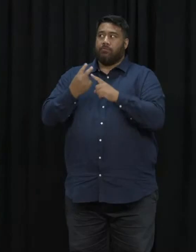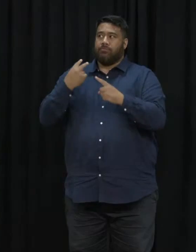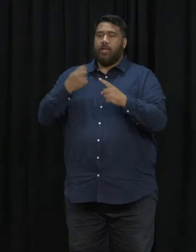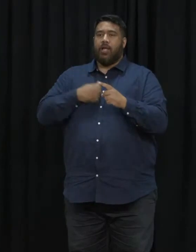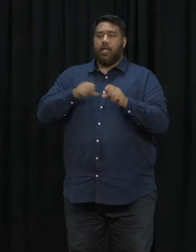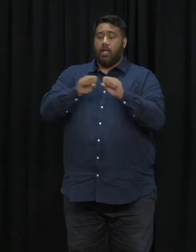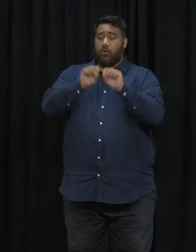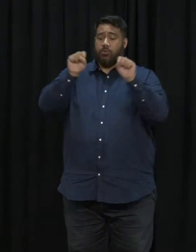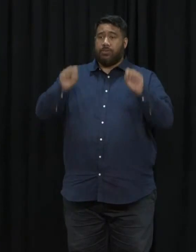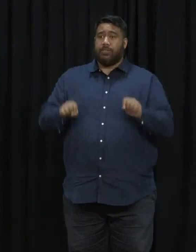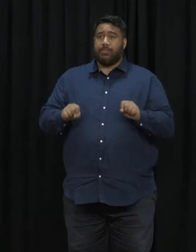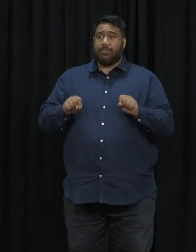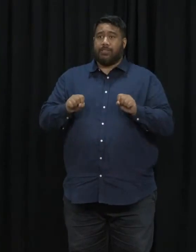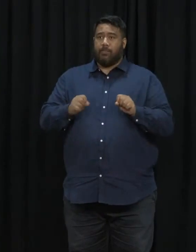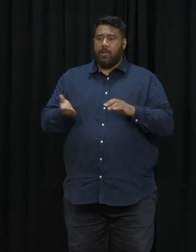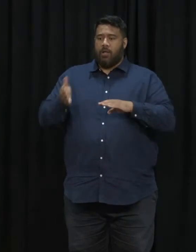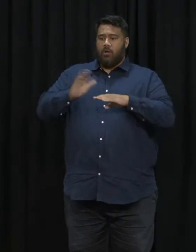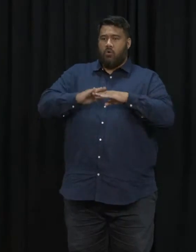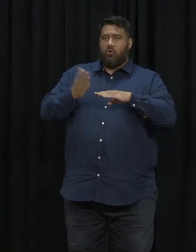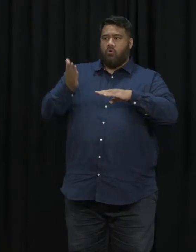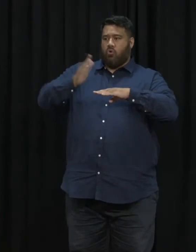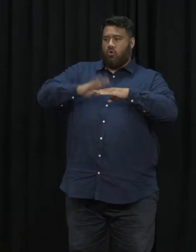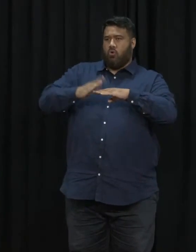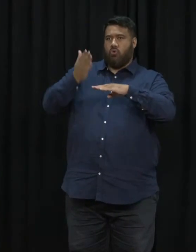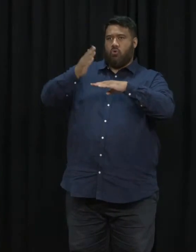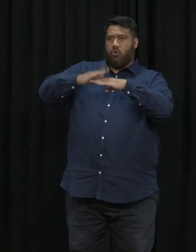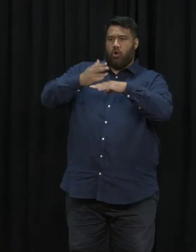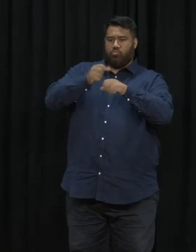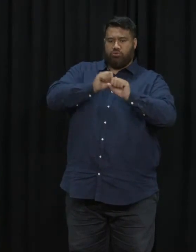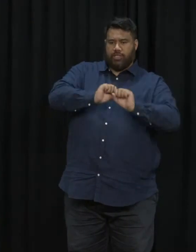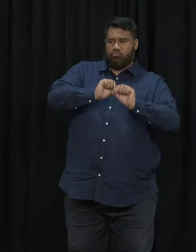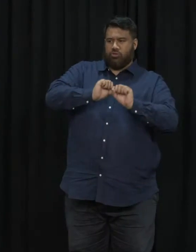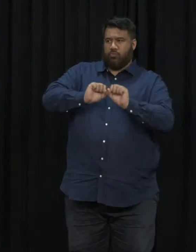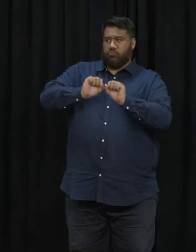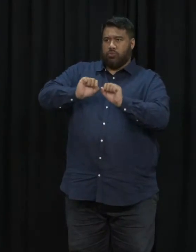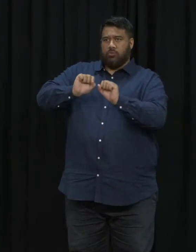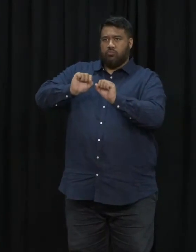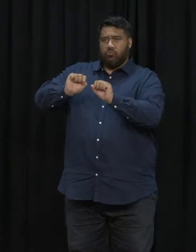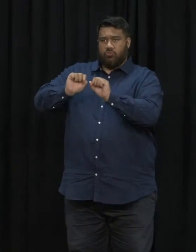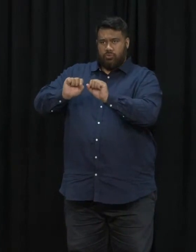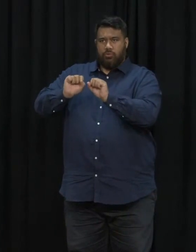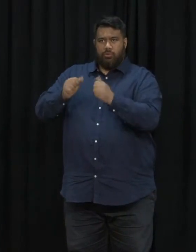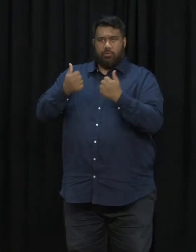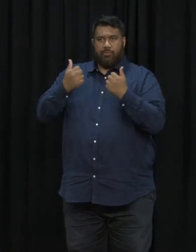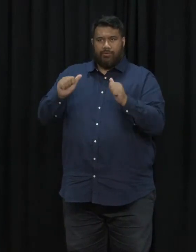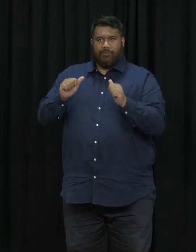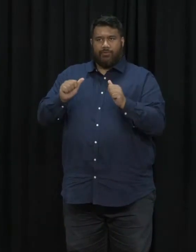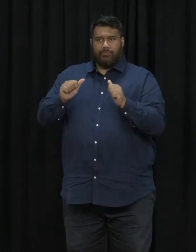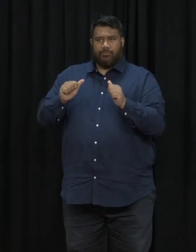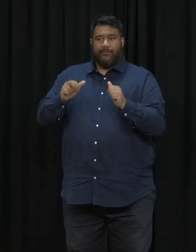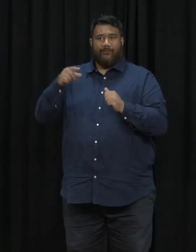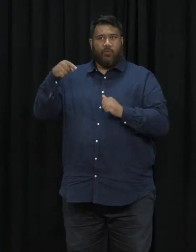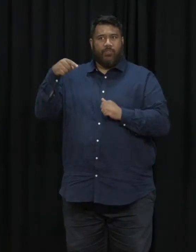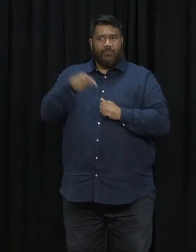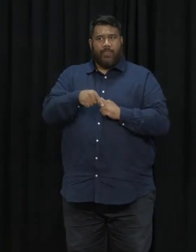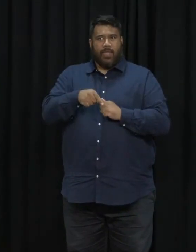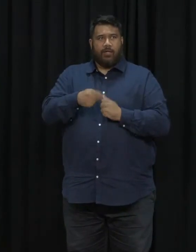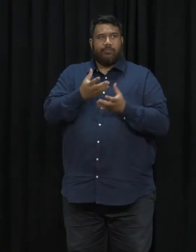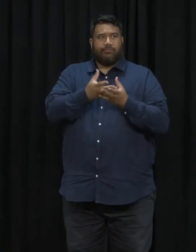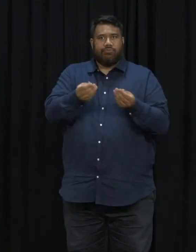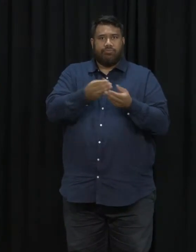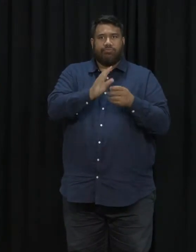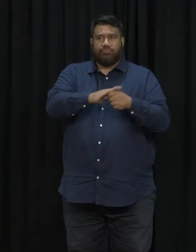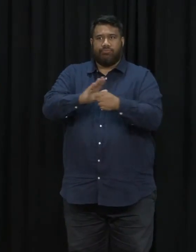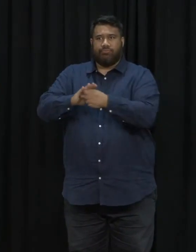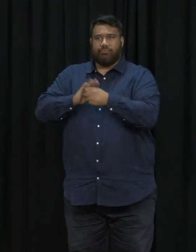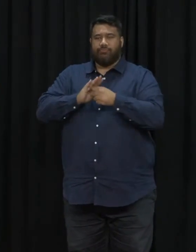and protections for this very reason. We make contact with those who are at risk.